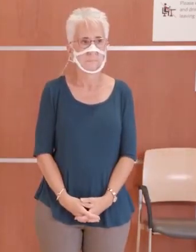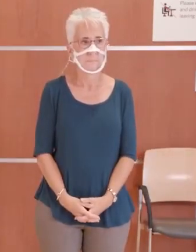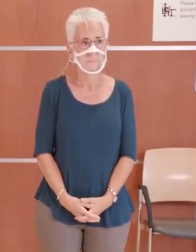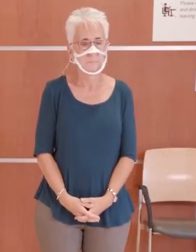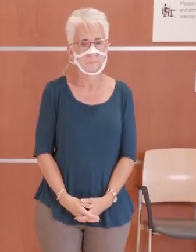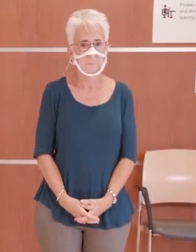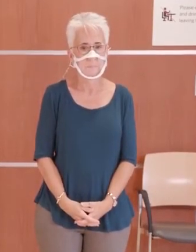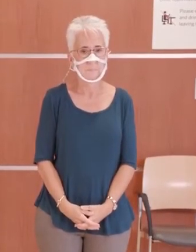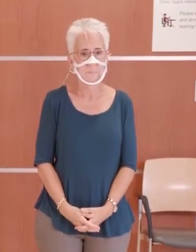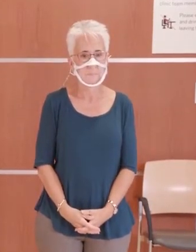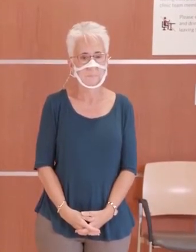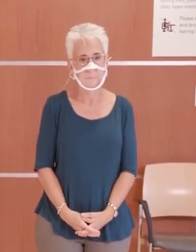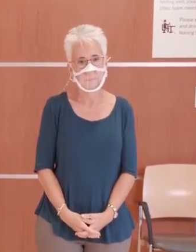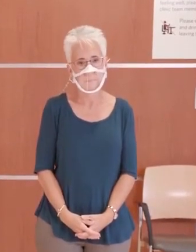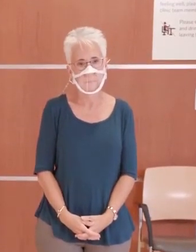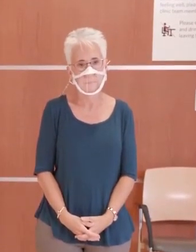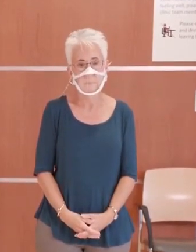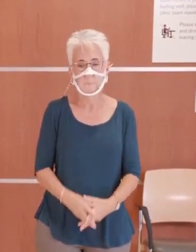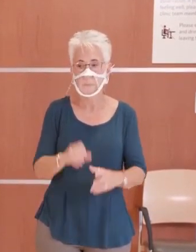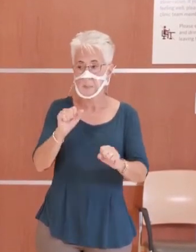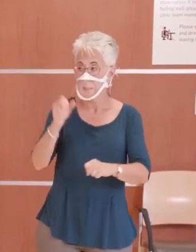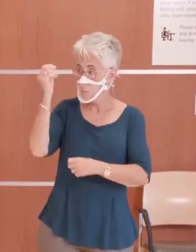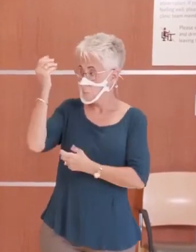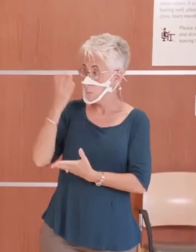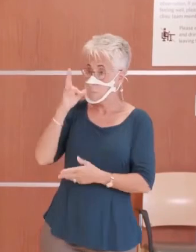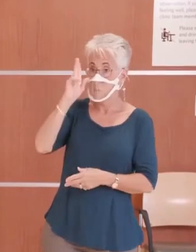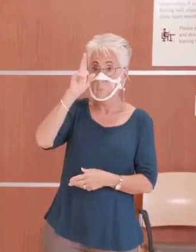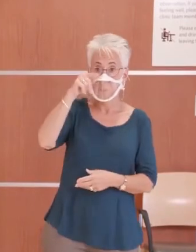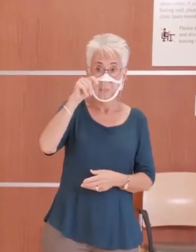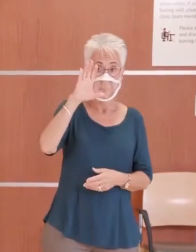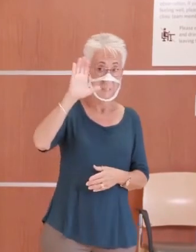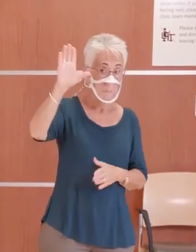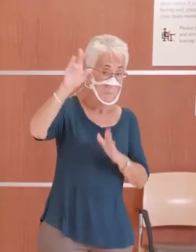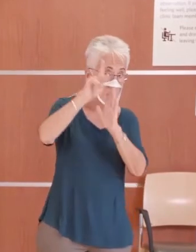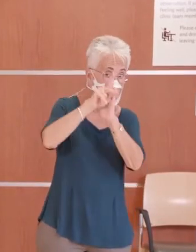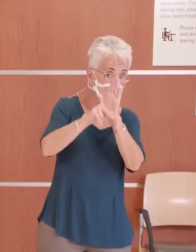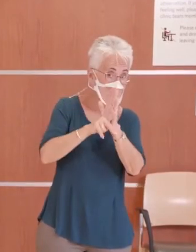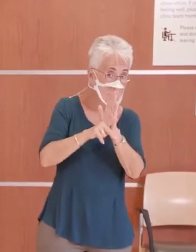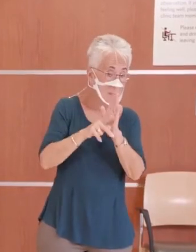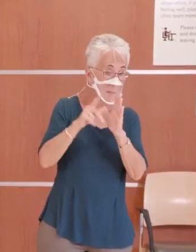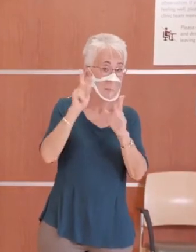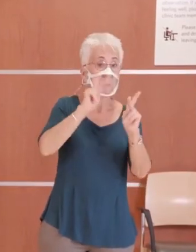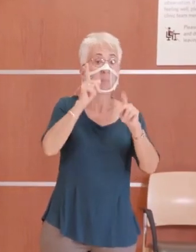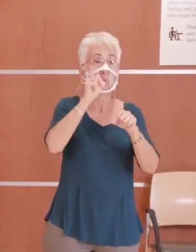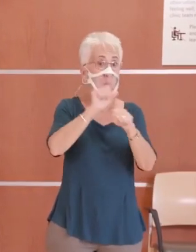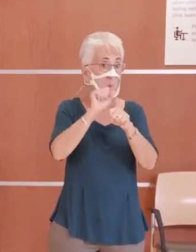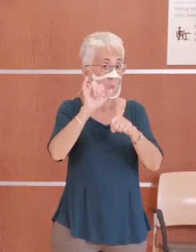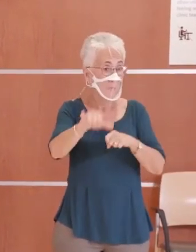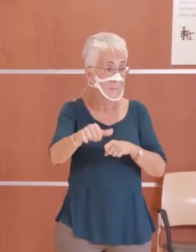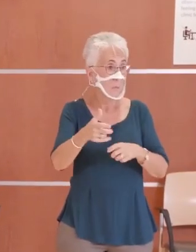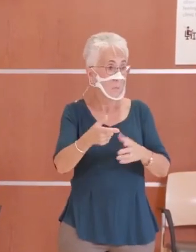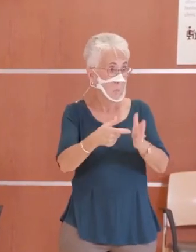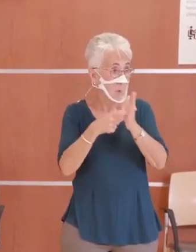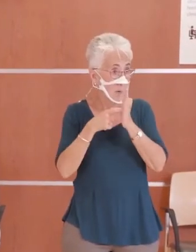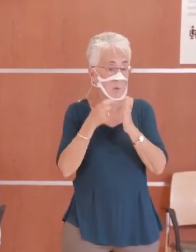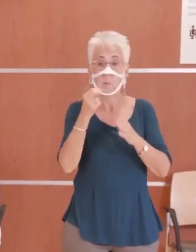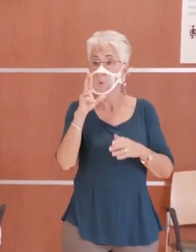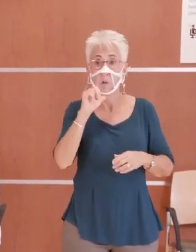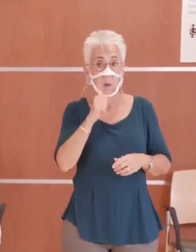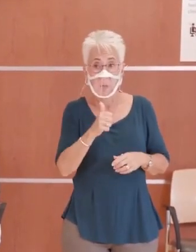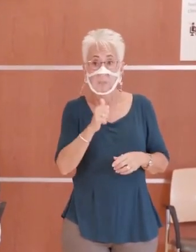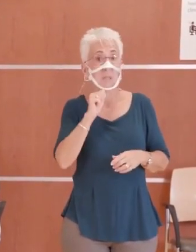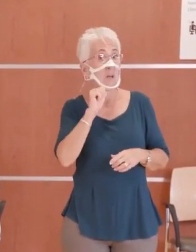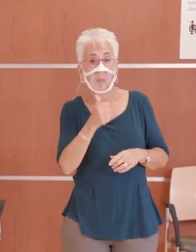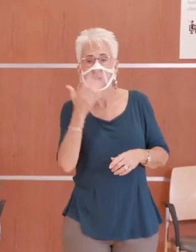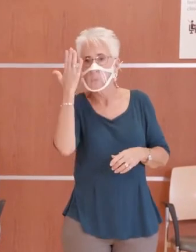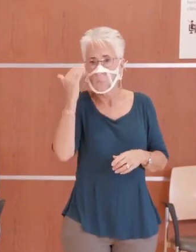Dr. Yealy, can you tell us what UPMC's policy is currently? If you aren't requiring vaccinations, why aren't you requiring? And what can